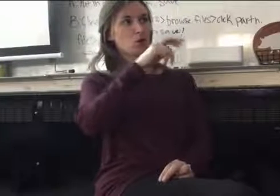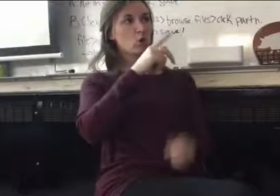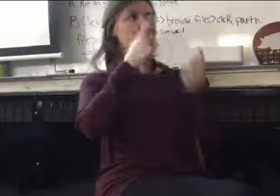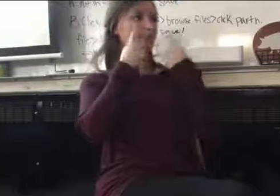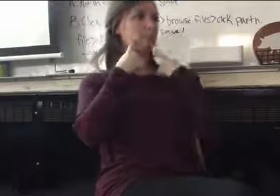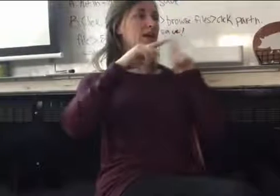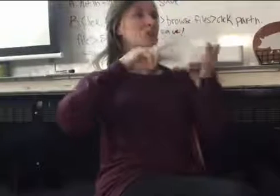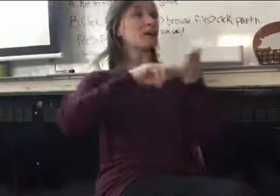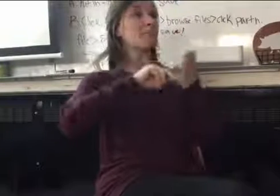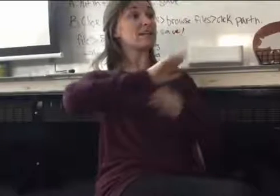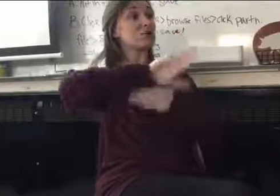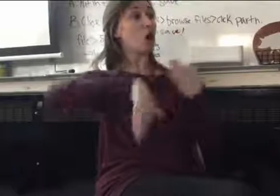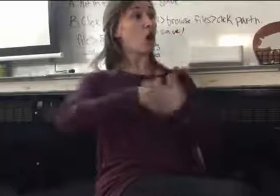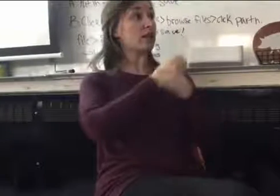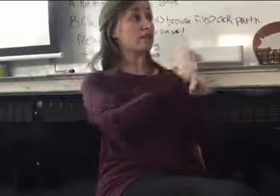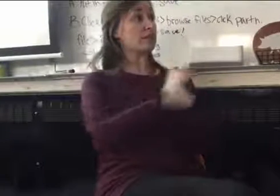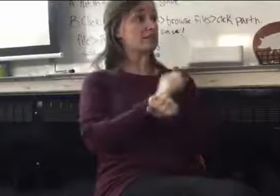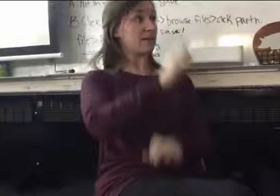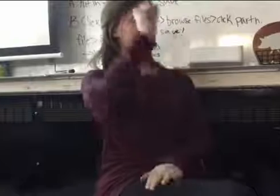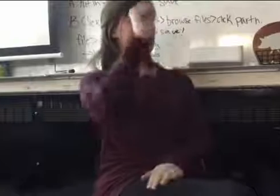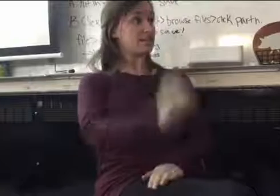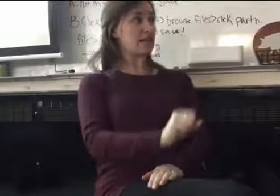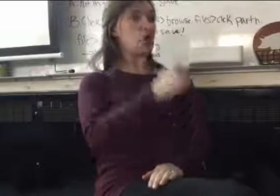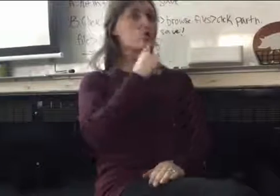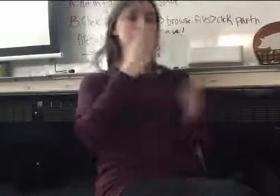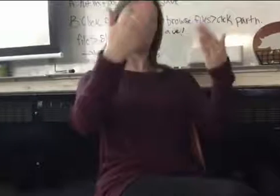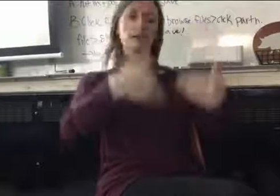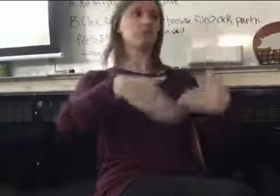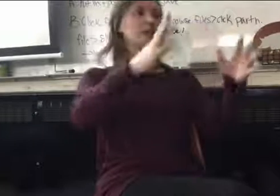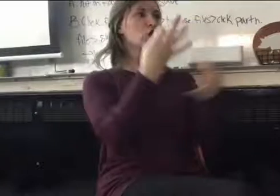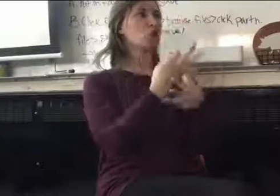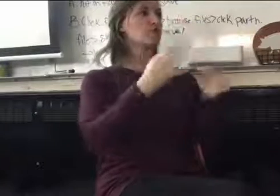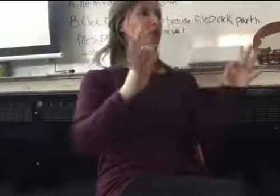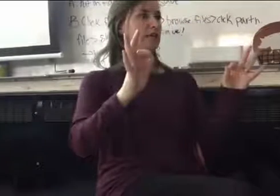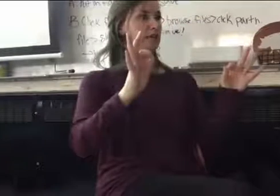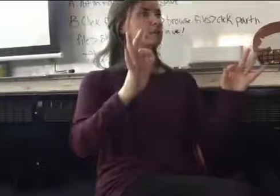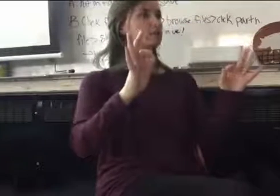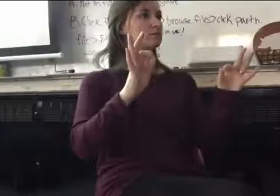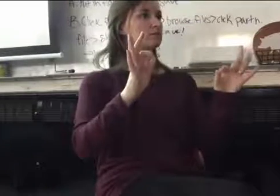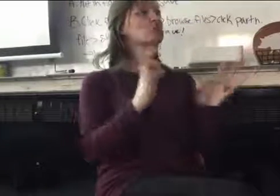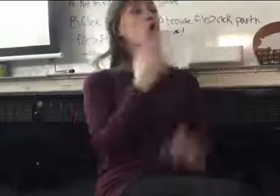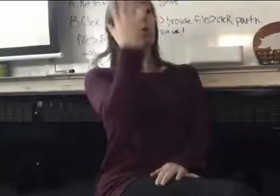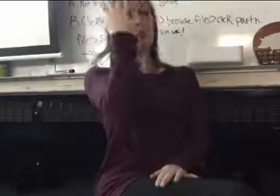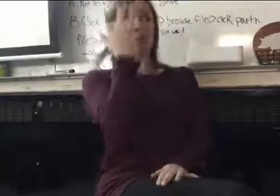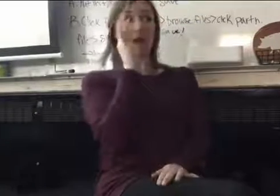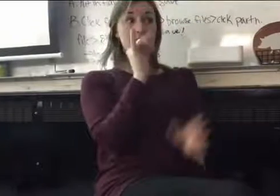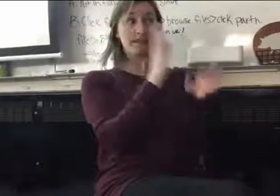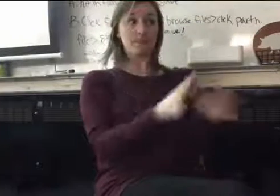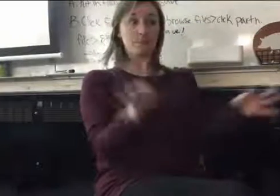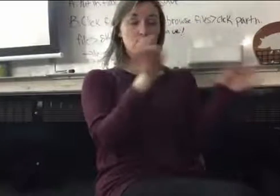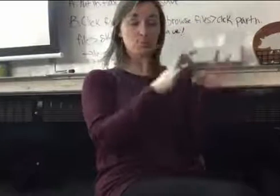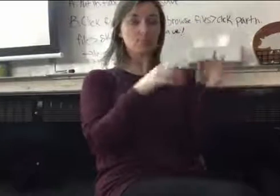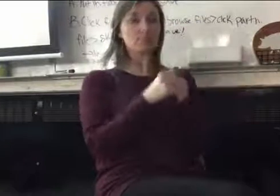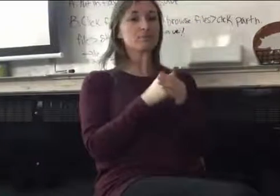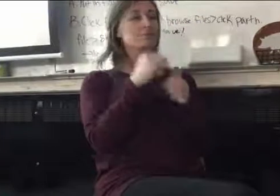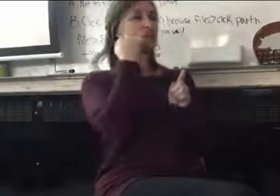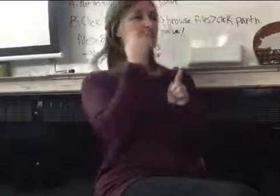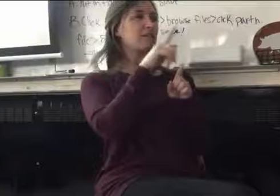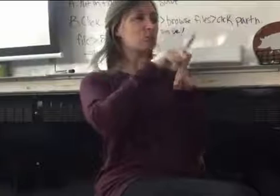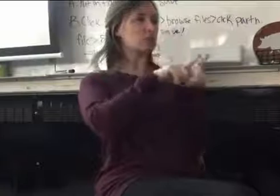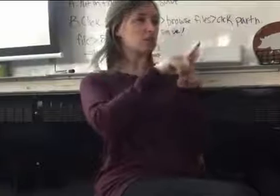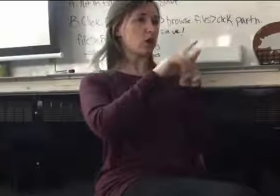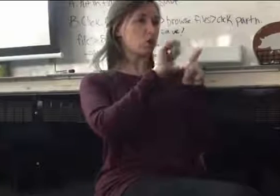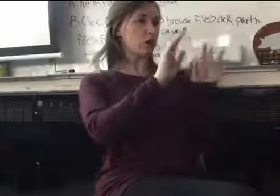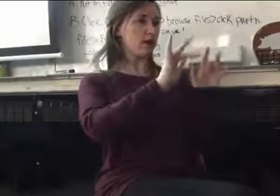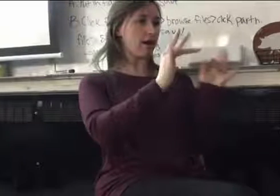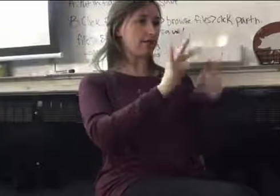and frees them as contraband, saying that they are now a free person. Why this is important. If you will start or